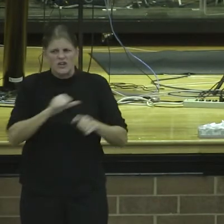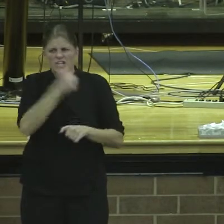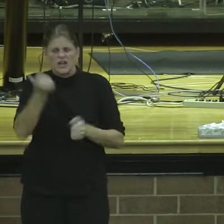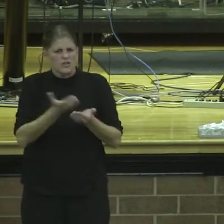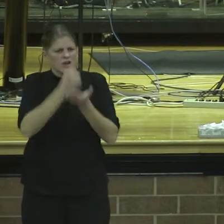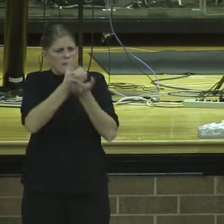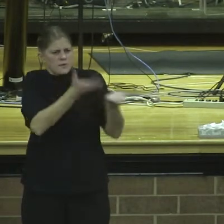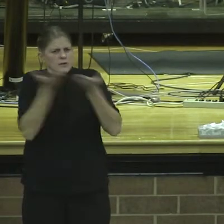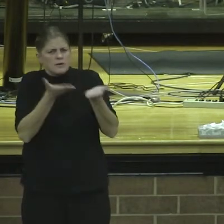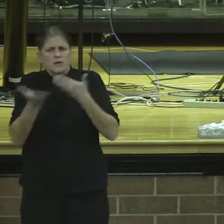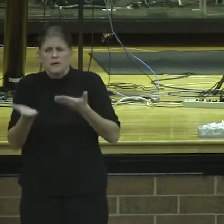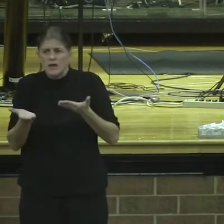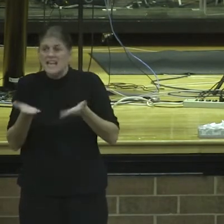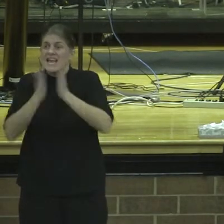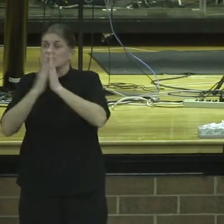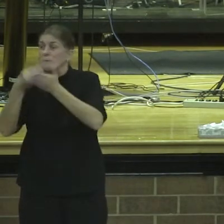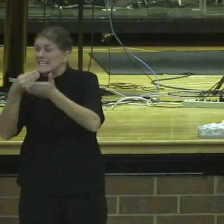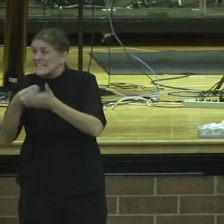that quickly? He asked for money.